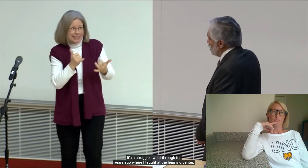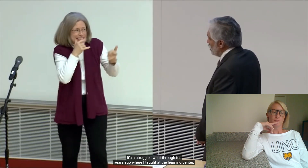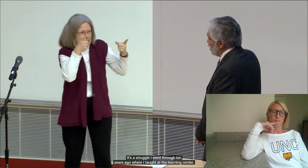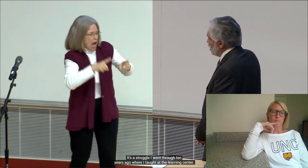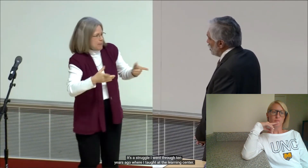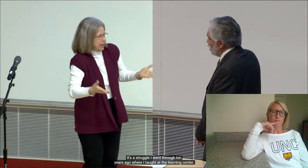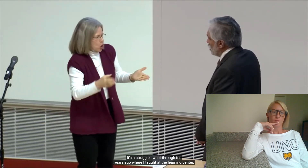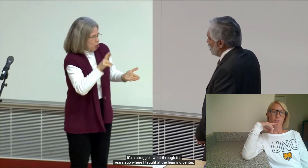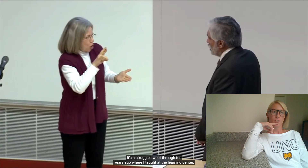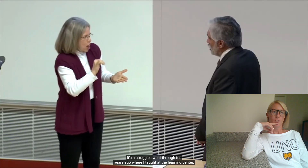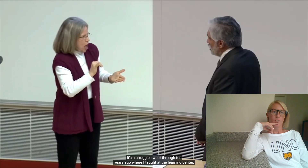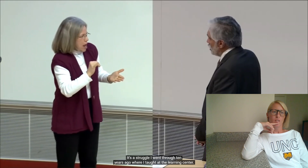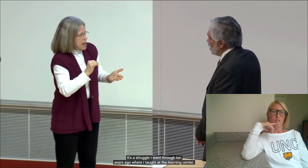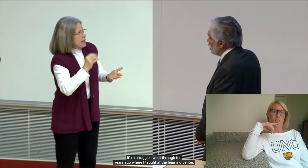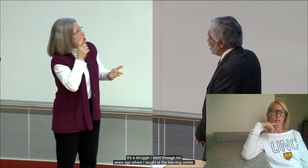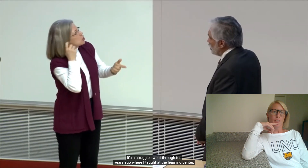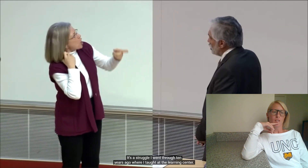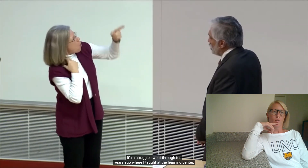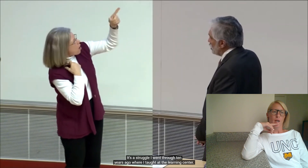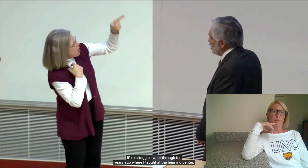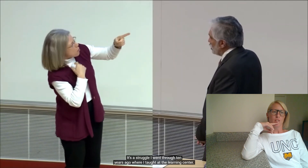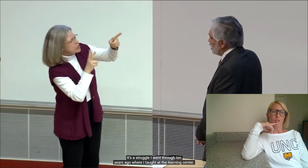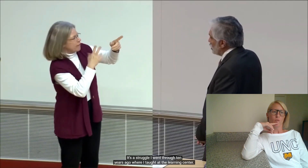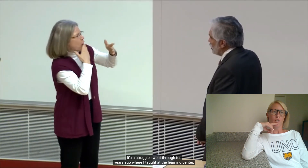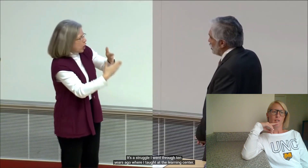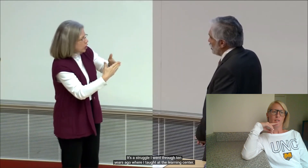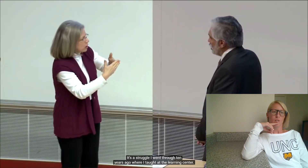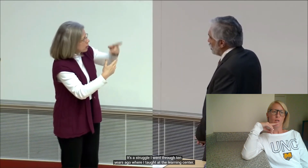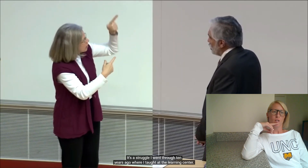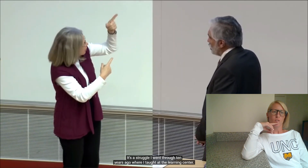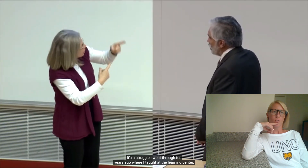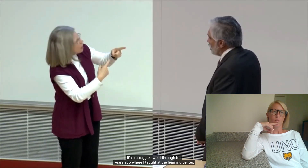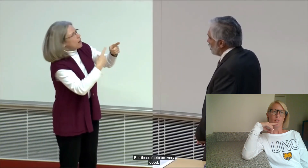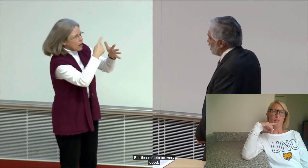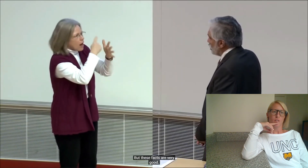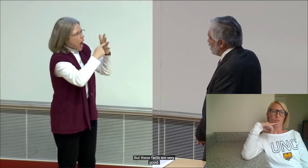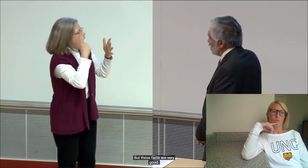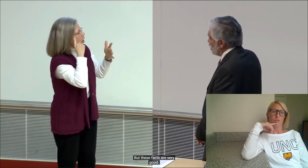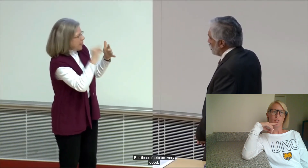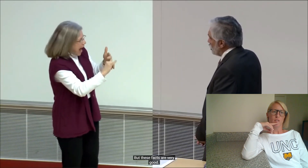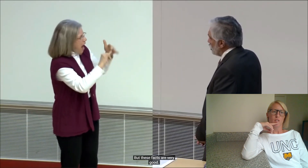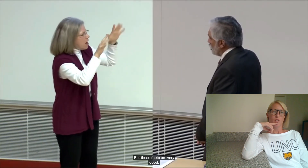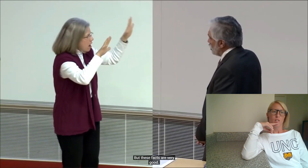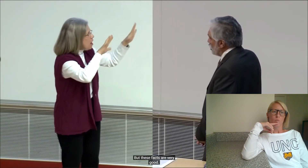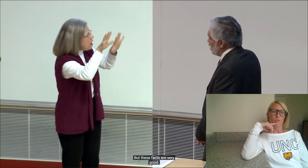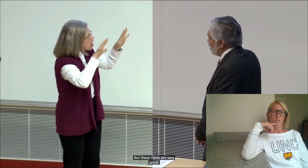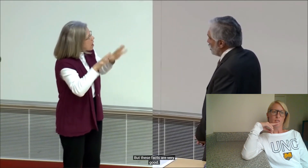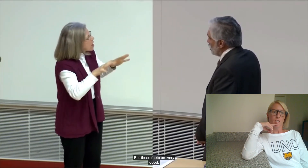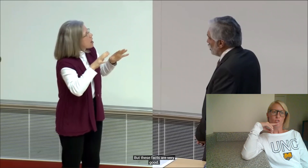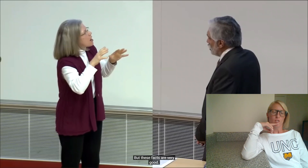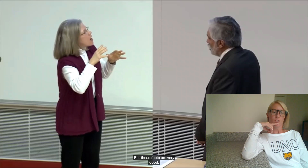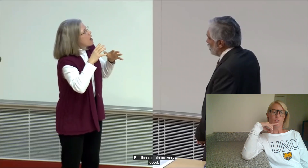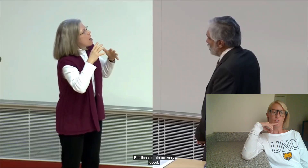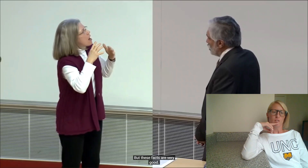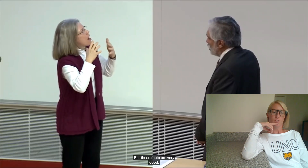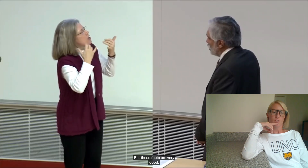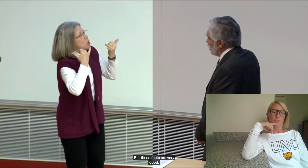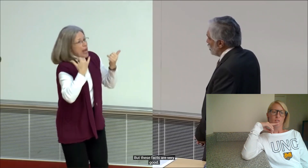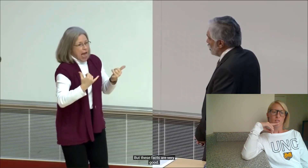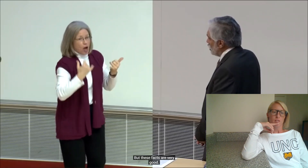I went through 10 years ago at my very, where I taught at the Learning Center. But these facts are very